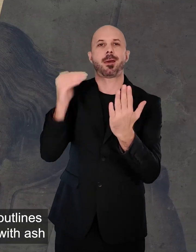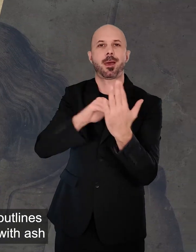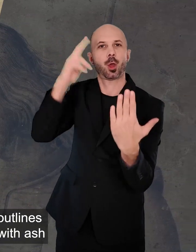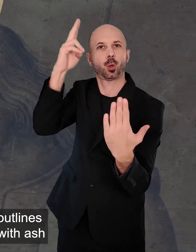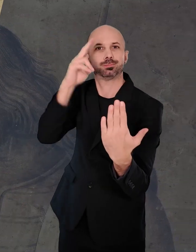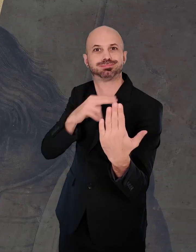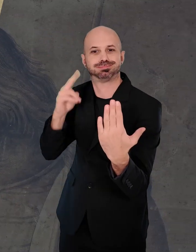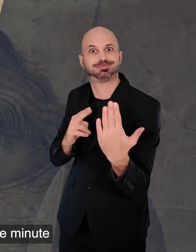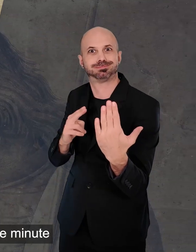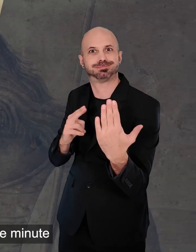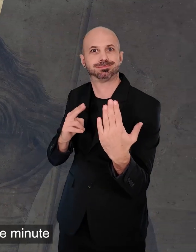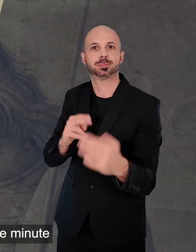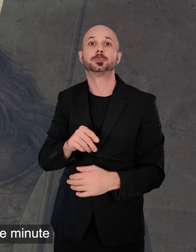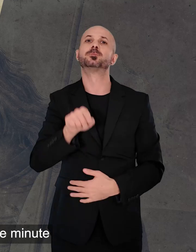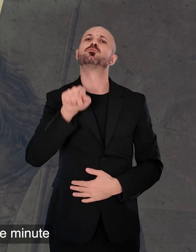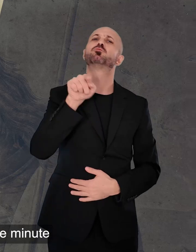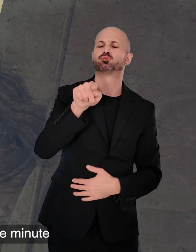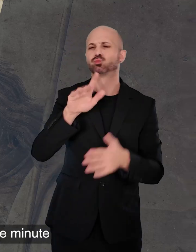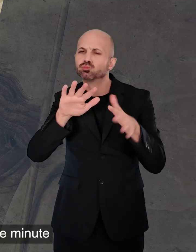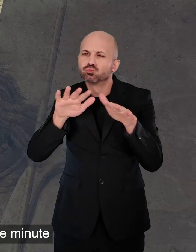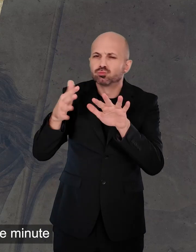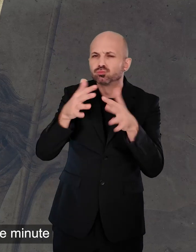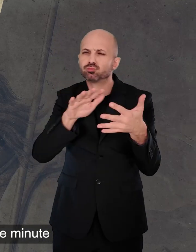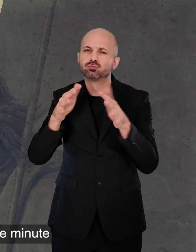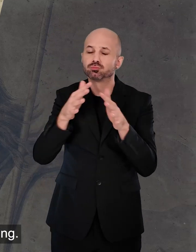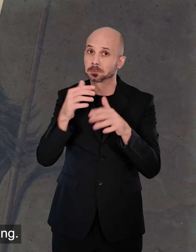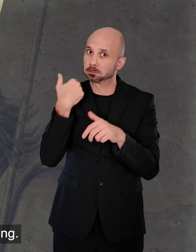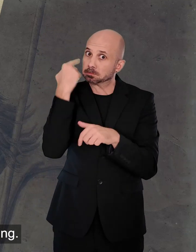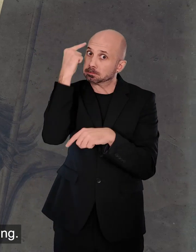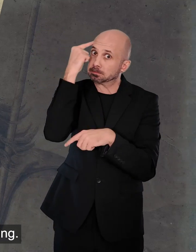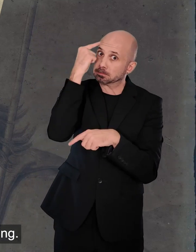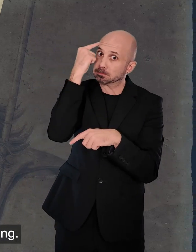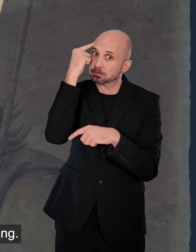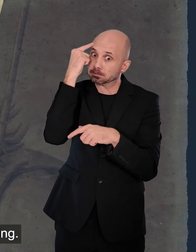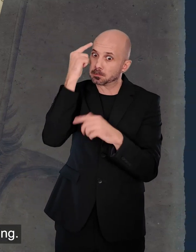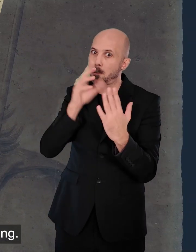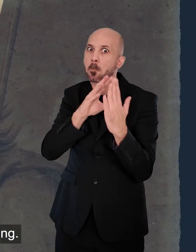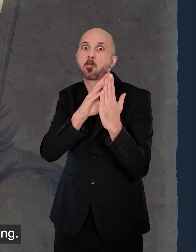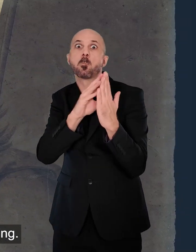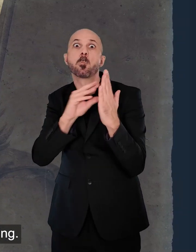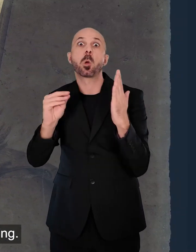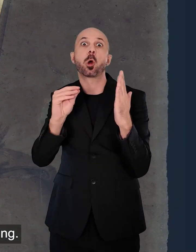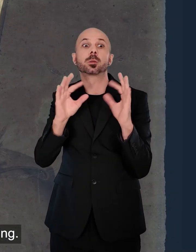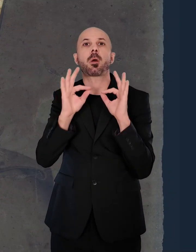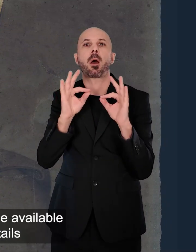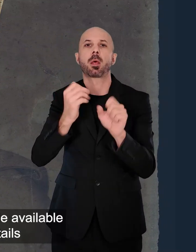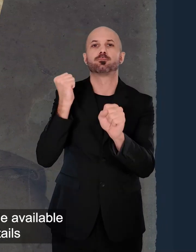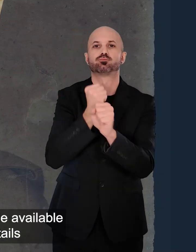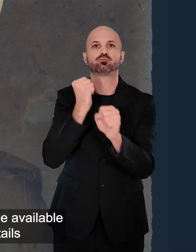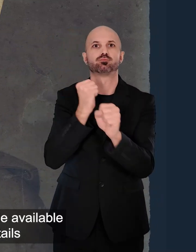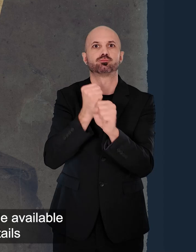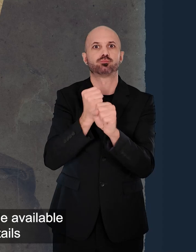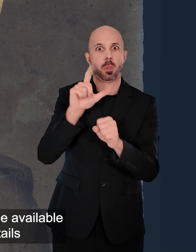the figure with ash, which, as it passed through the minute holes, reproduced the drawing. There